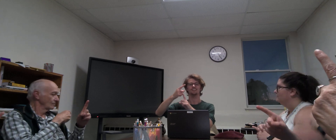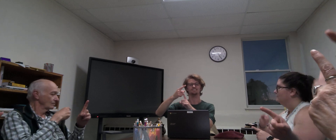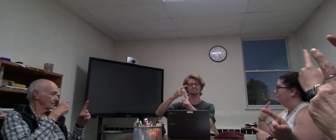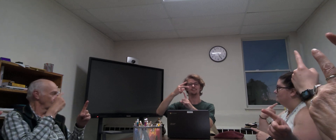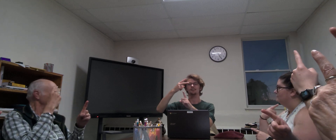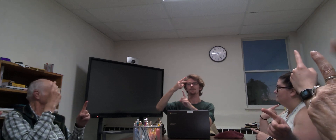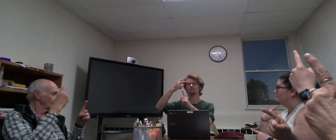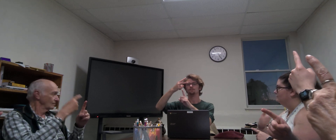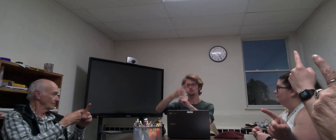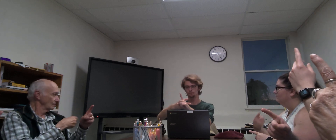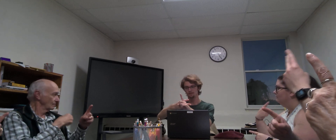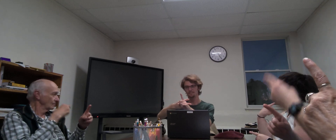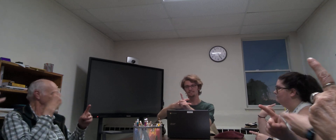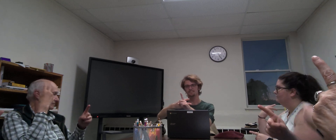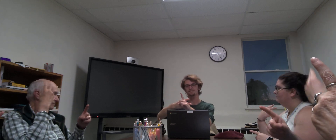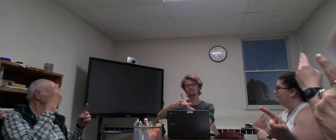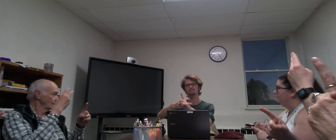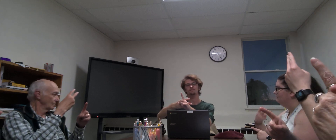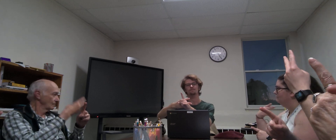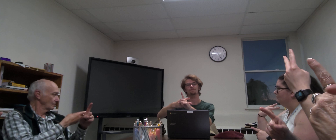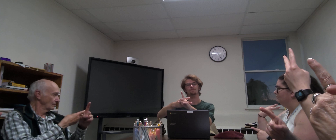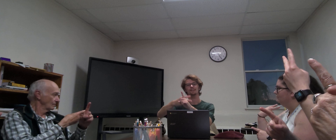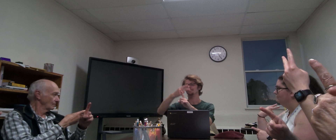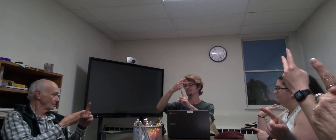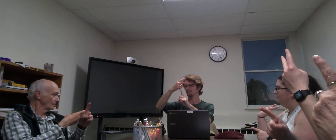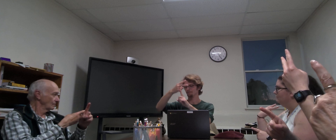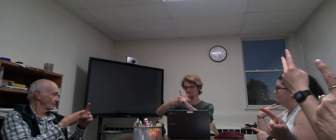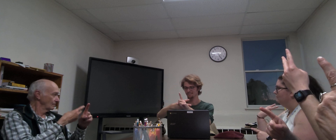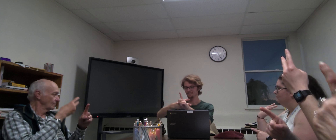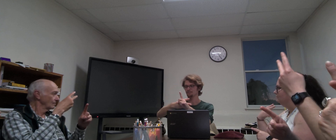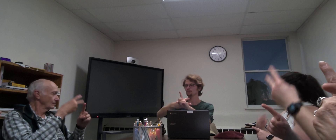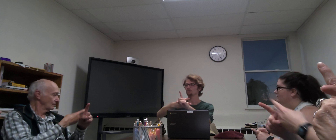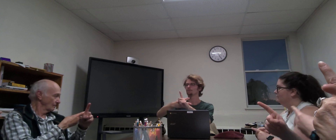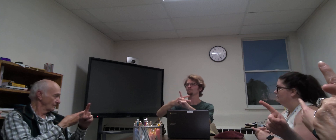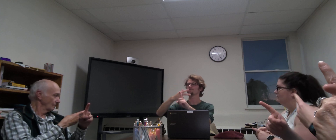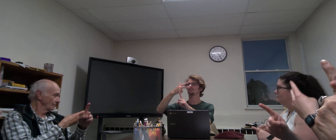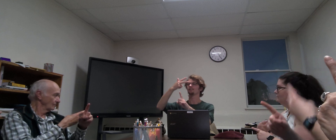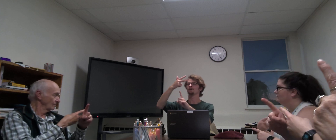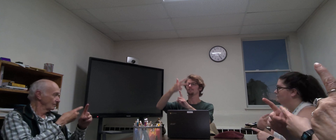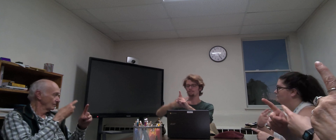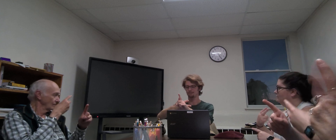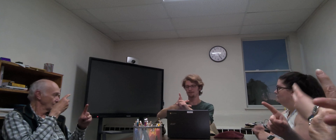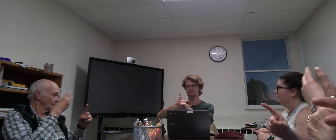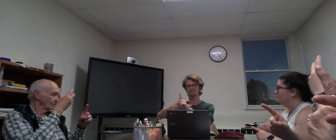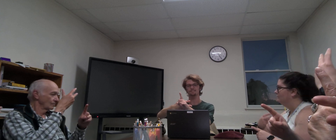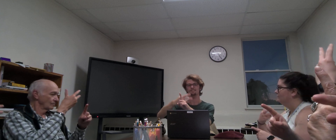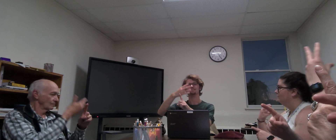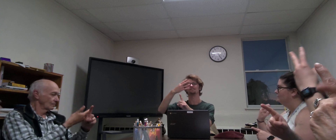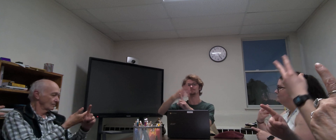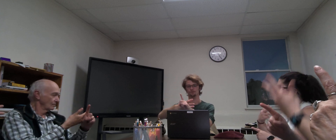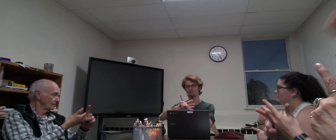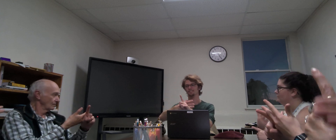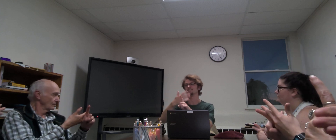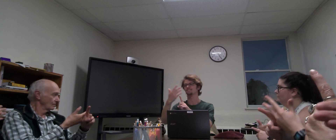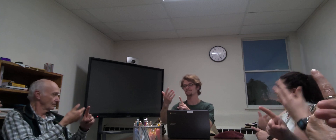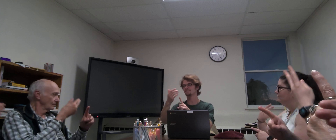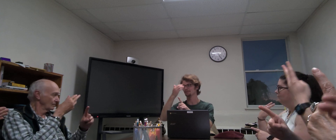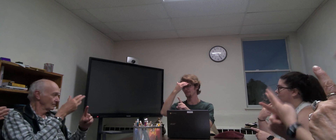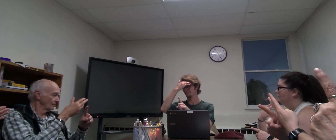Excellent. 2 months. It just stops right there. 2, 3 months, 4 months. Keep going like